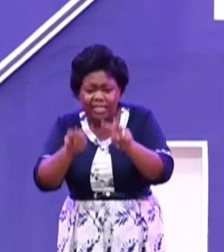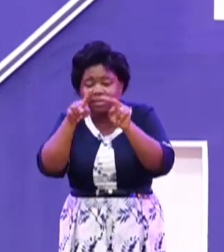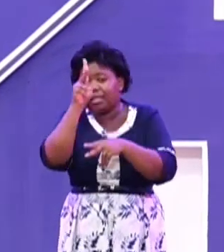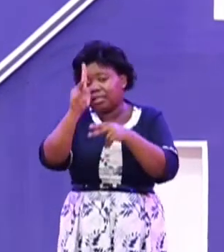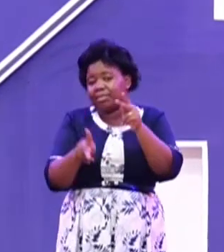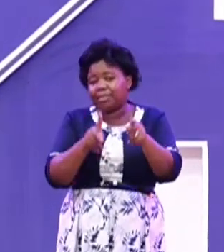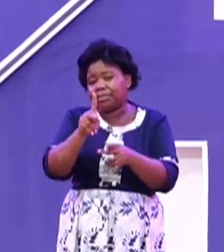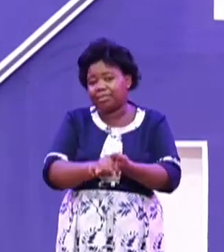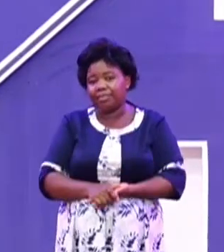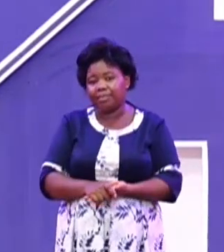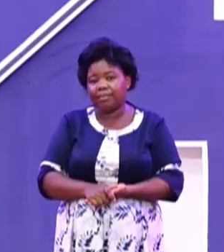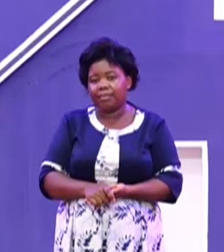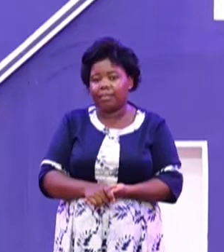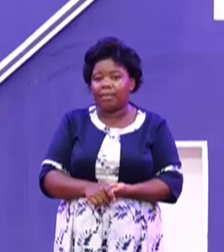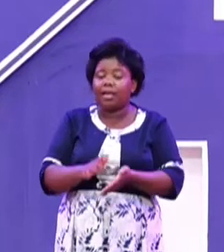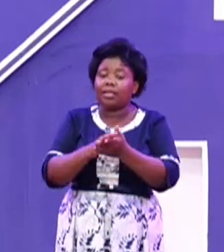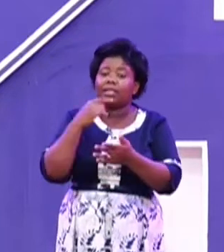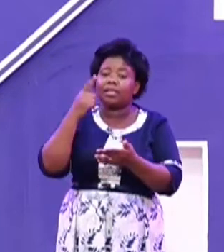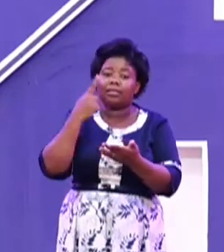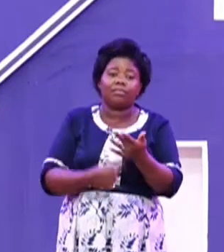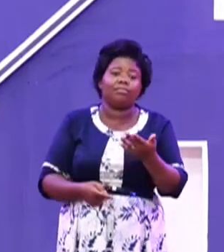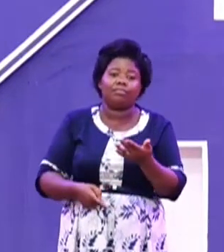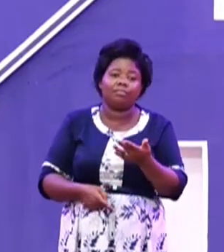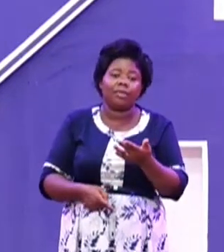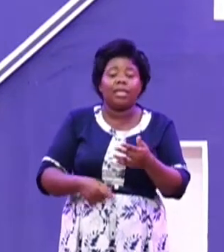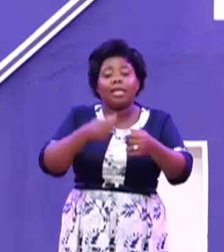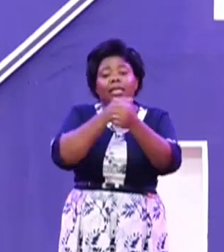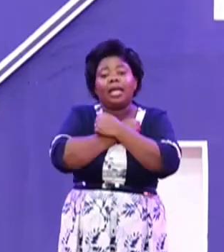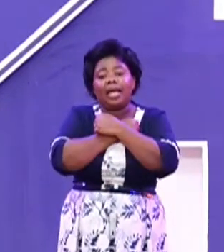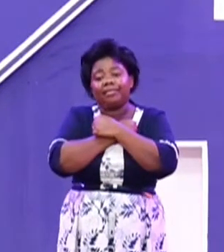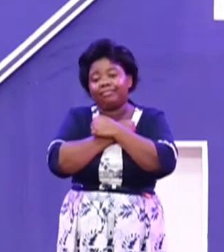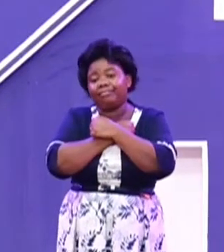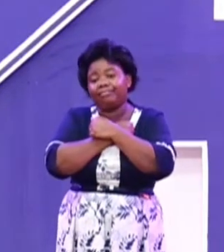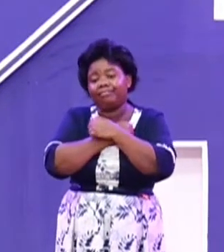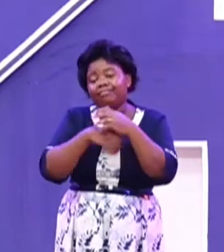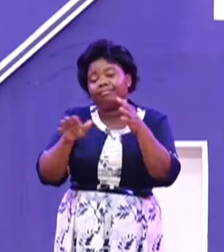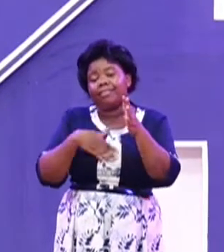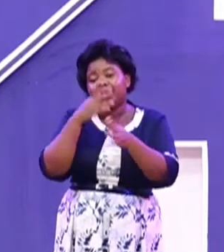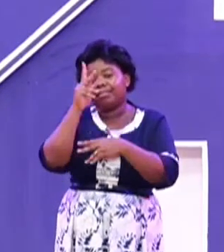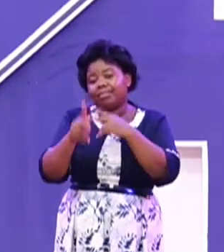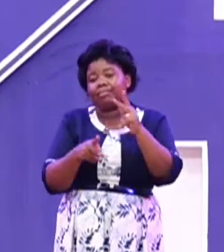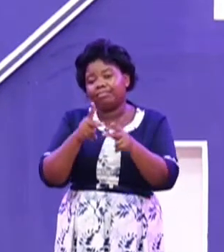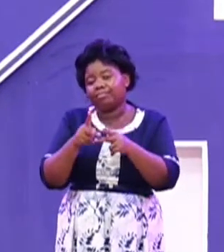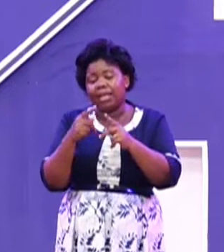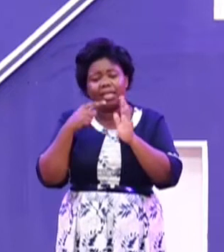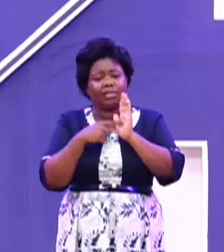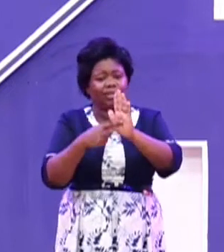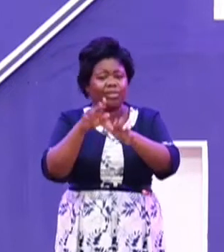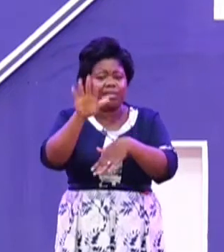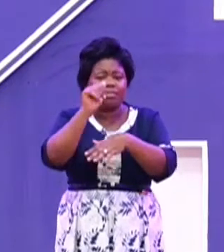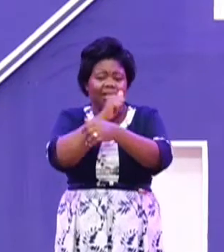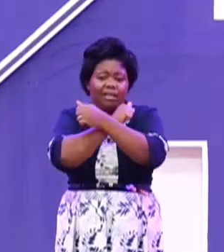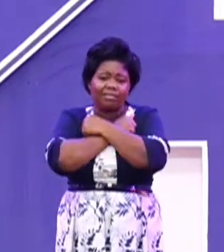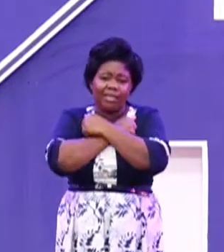Abantu abawansi. Atugambye. That's what he has told us. Njagalire. That love for me. Abantu ba. My people. Mubala go kuagala. Show them